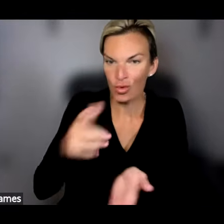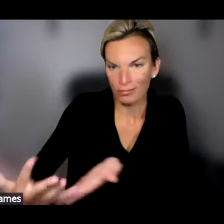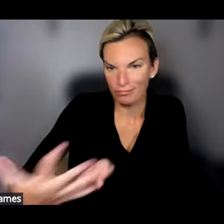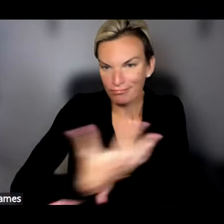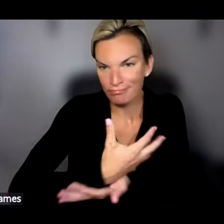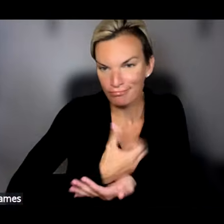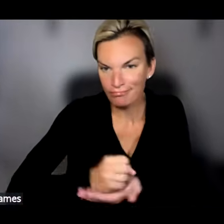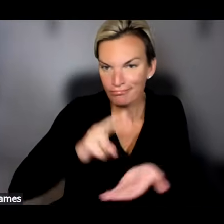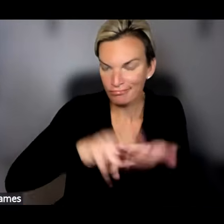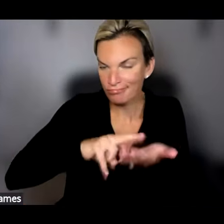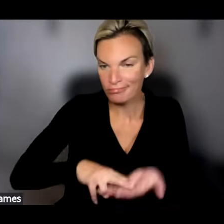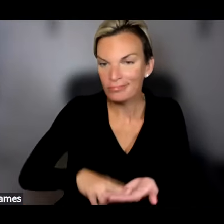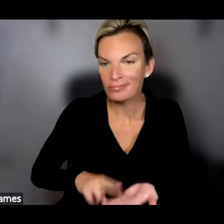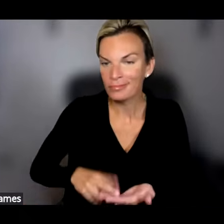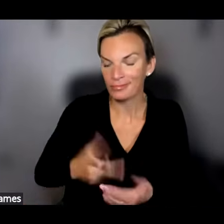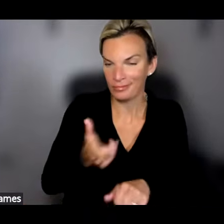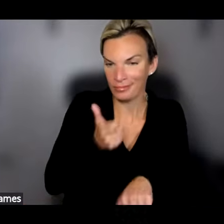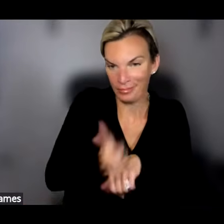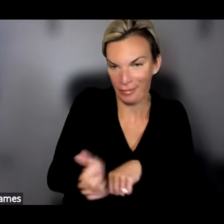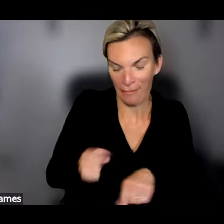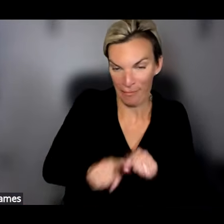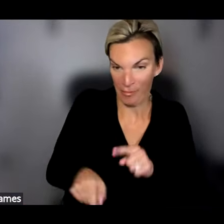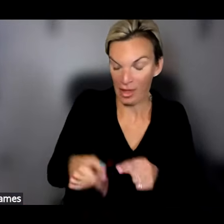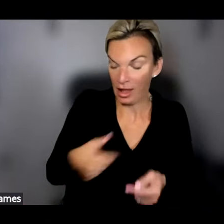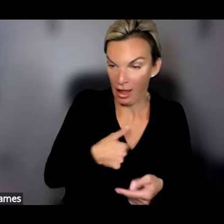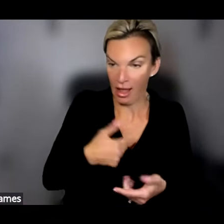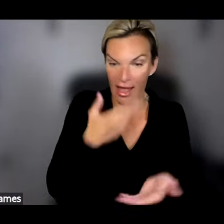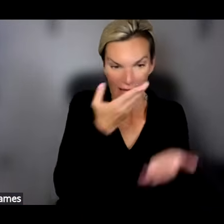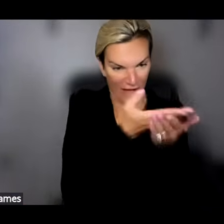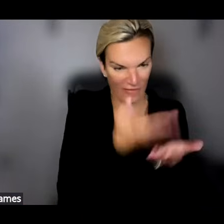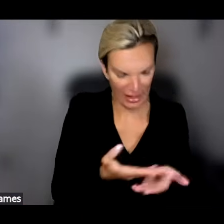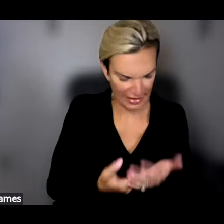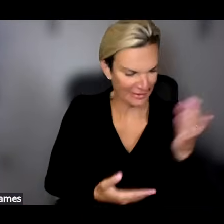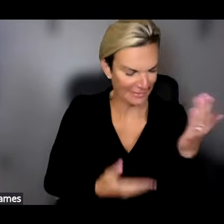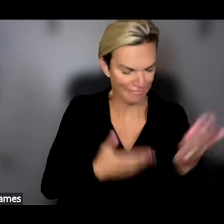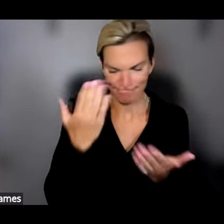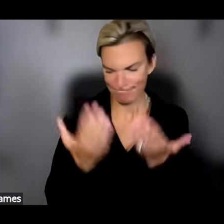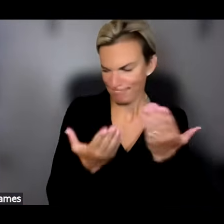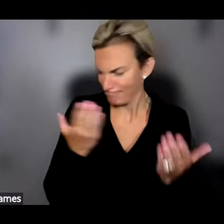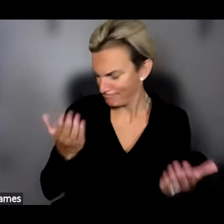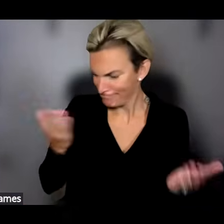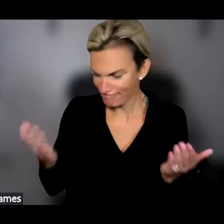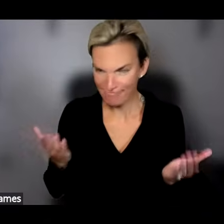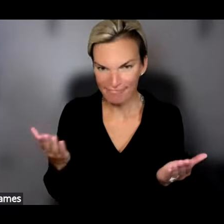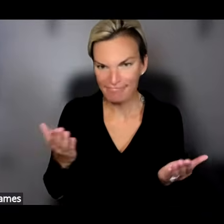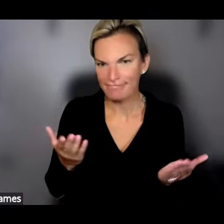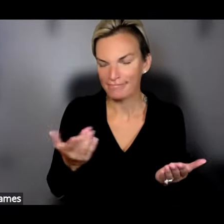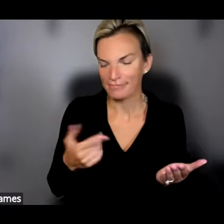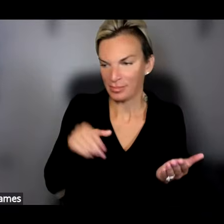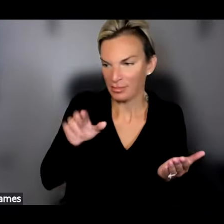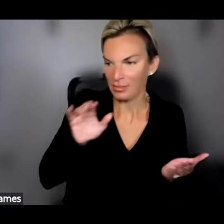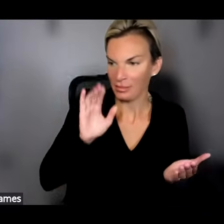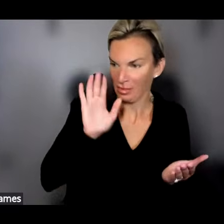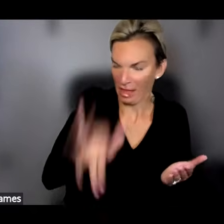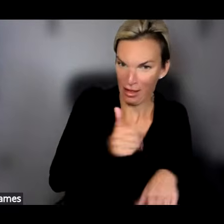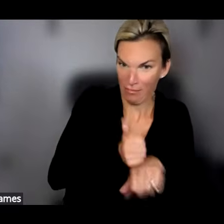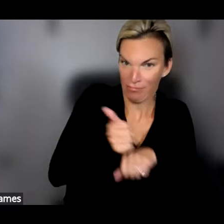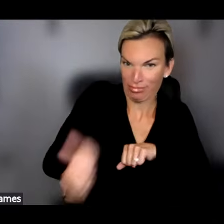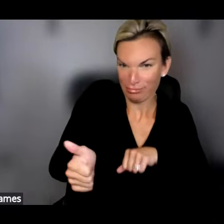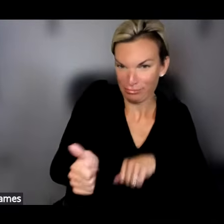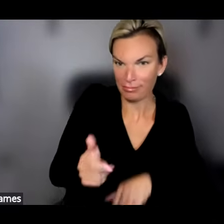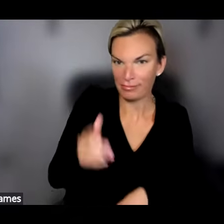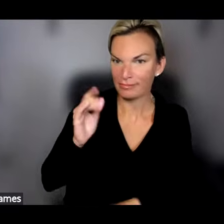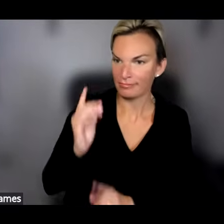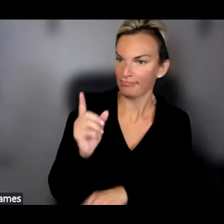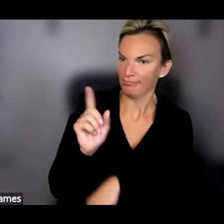find from the evidence before us that the conduct of the candidate here, as I said, was